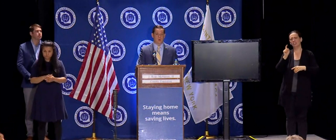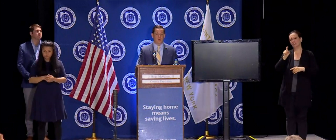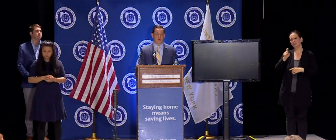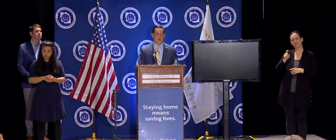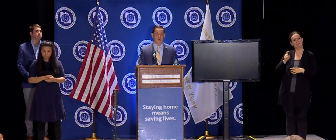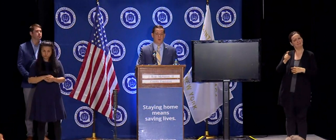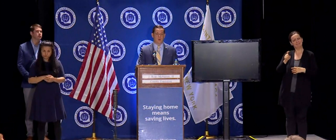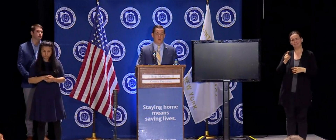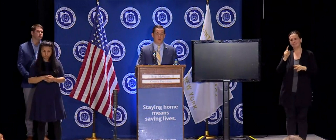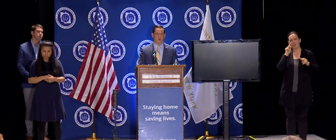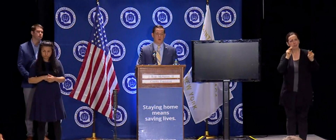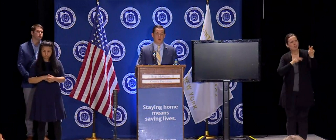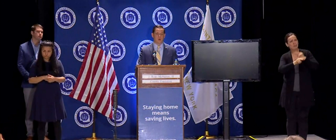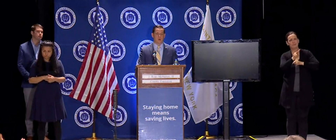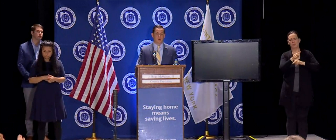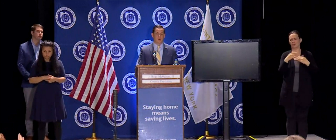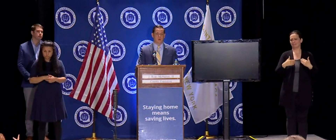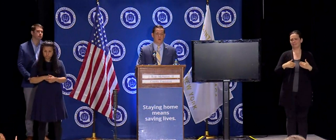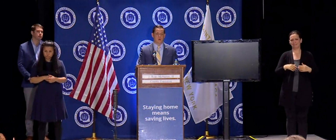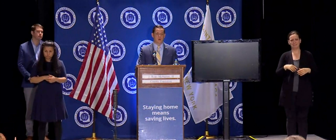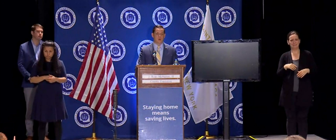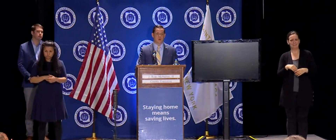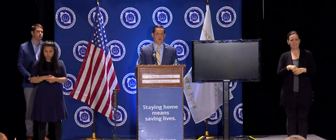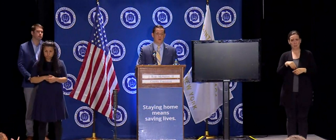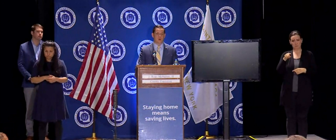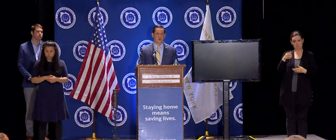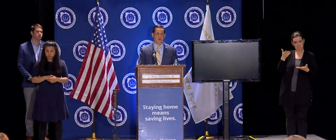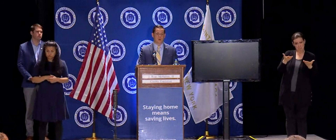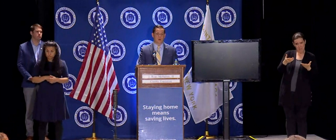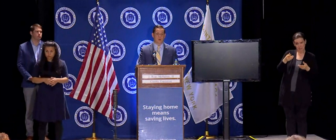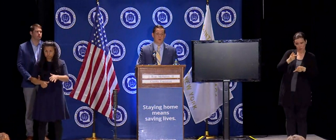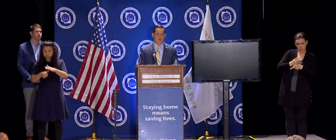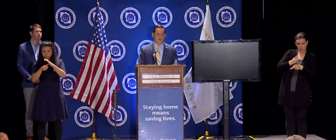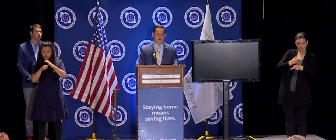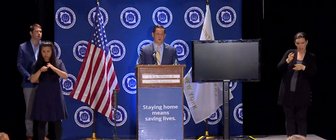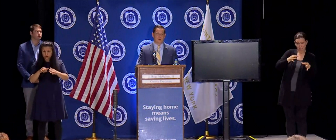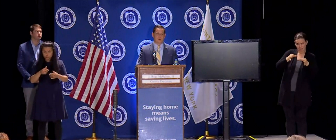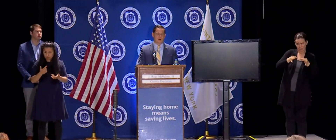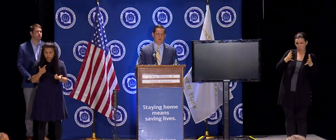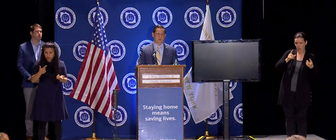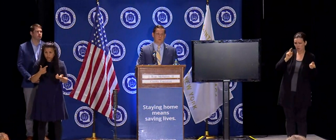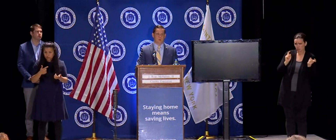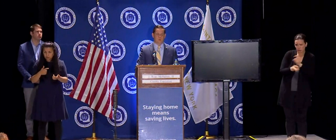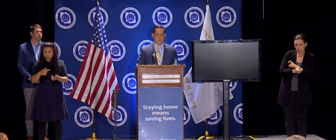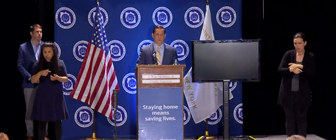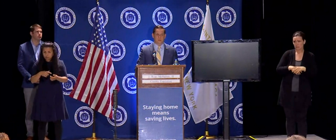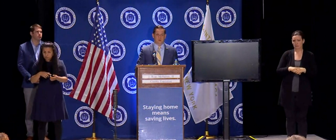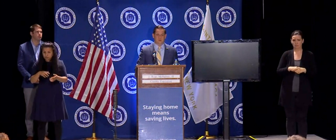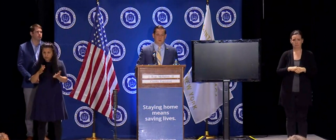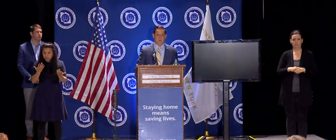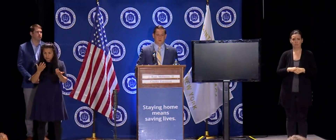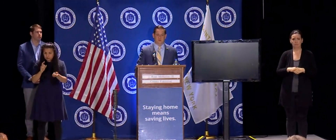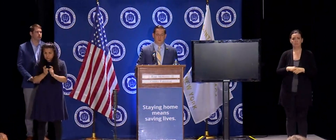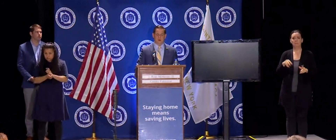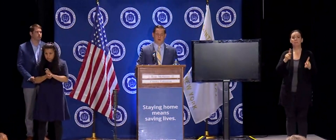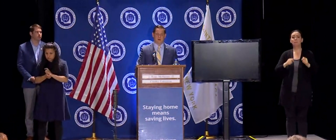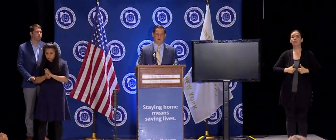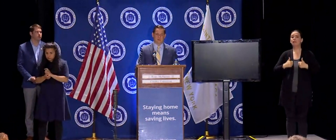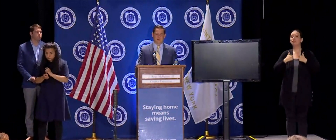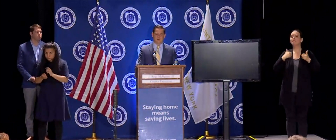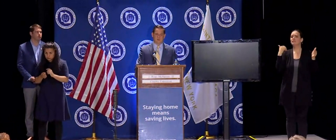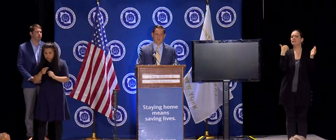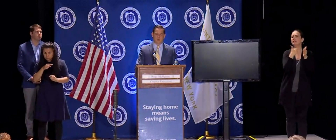supervisor could just fill us in as a reminder of some of the changes that were made to address the concerns of people that live nearby. Well, there's going to be some